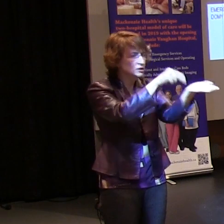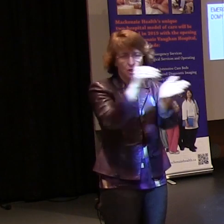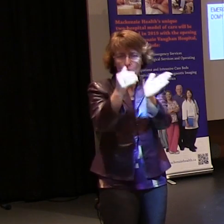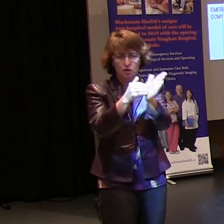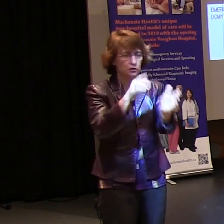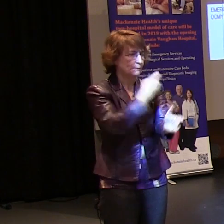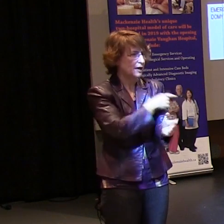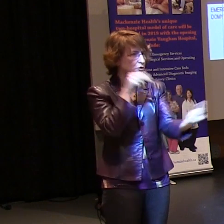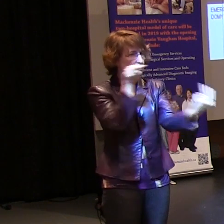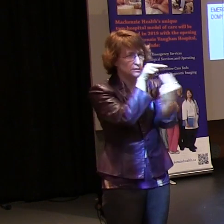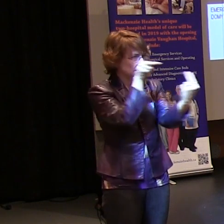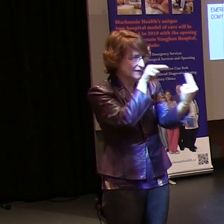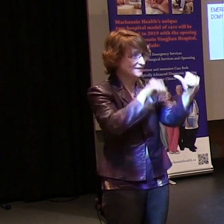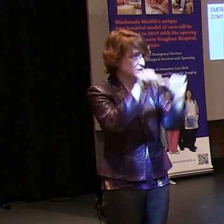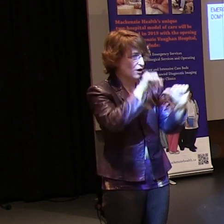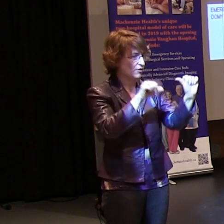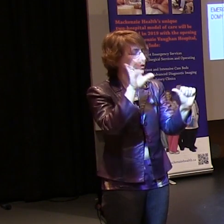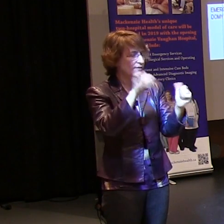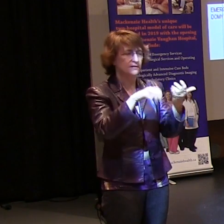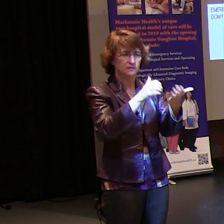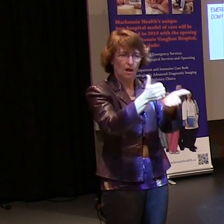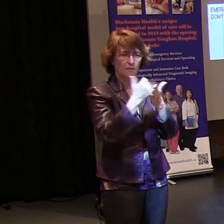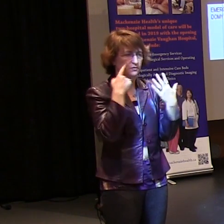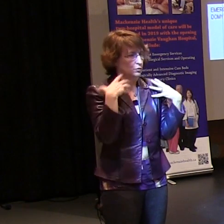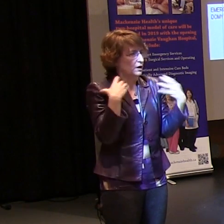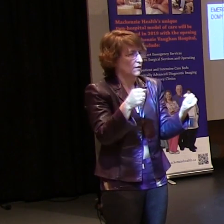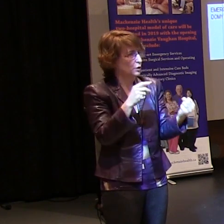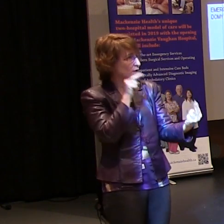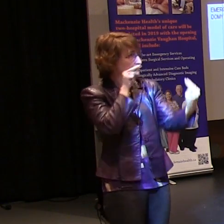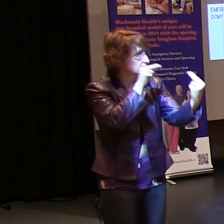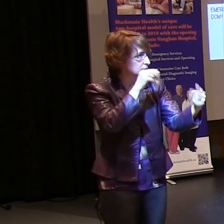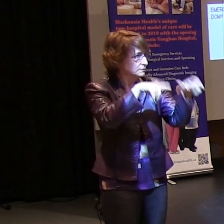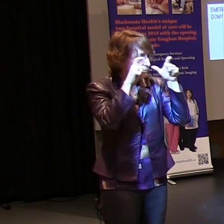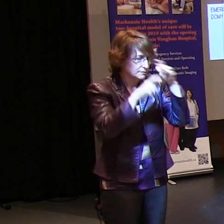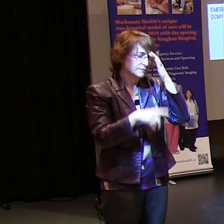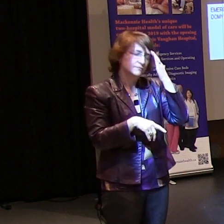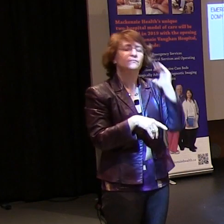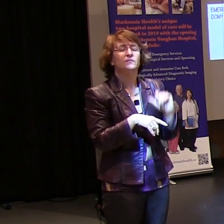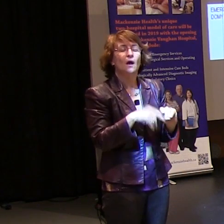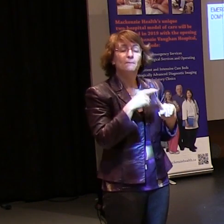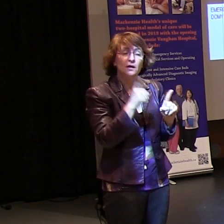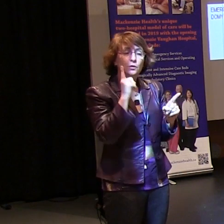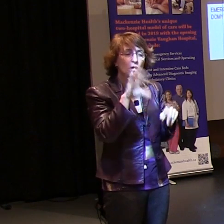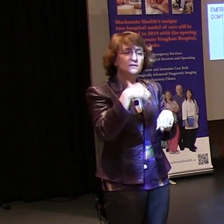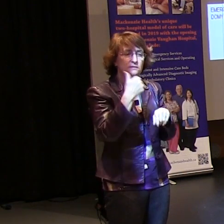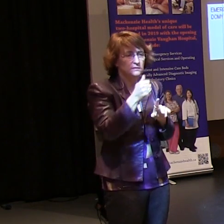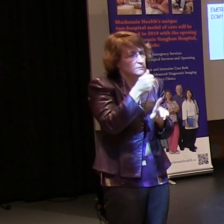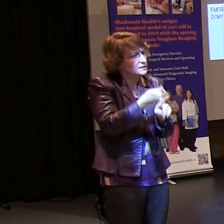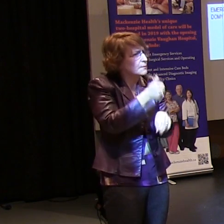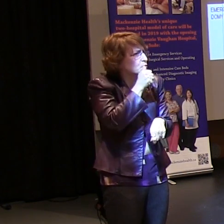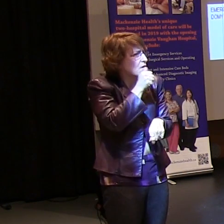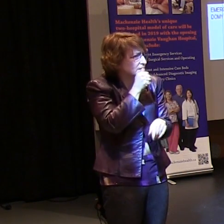patient, because that's how your recovery, it's in the face in their eyes. But you want to create a